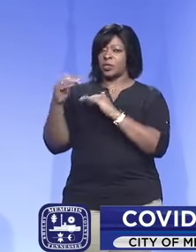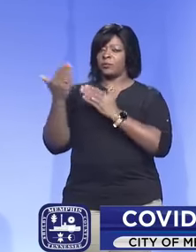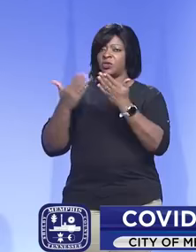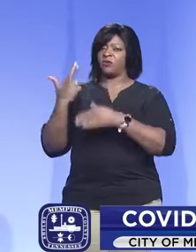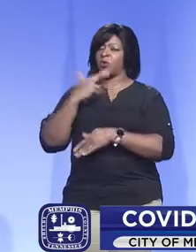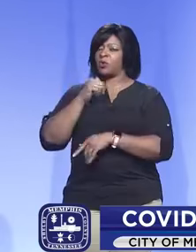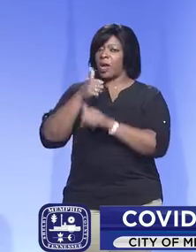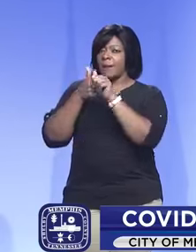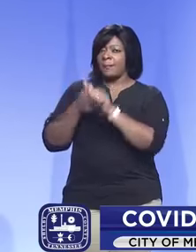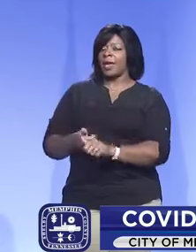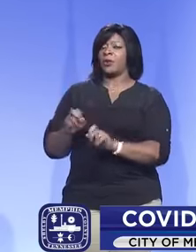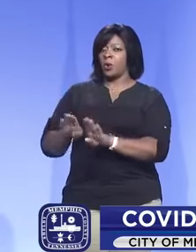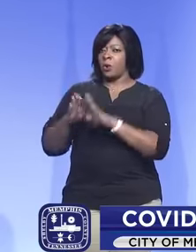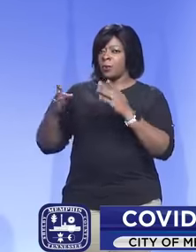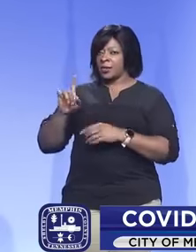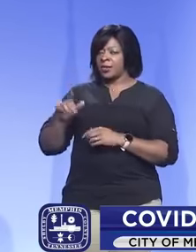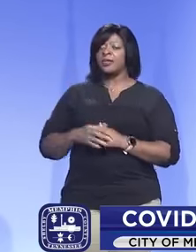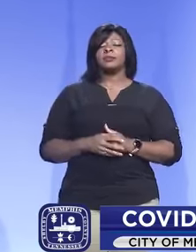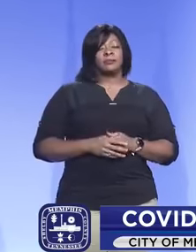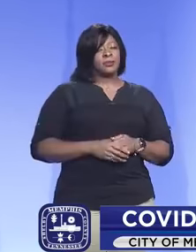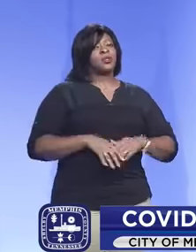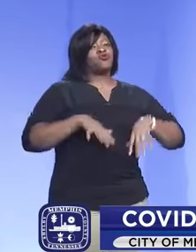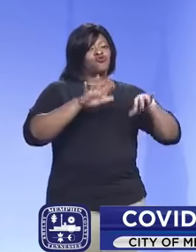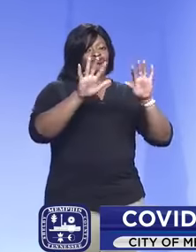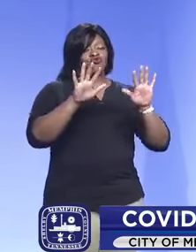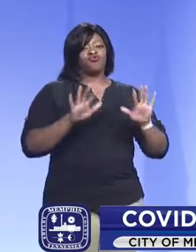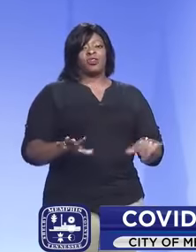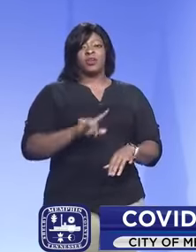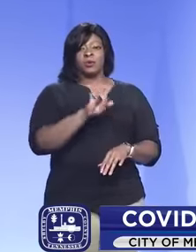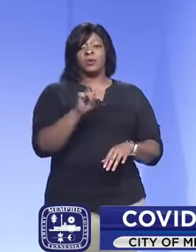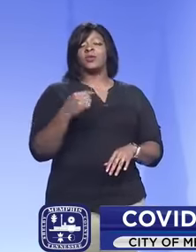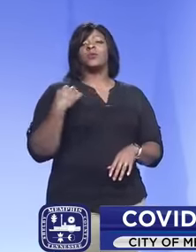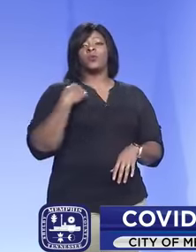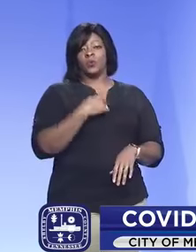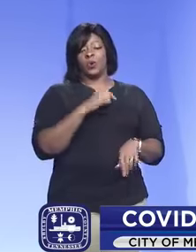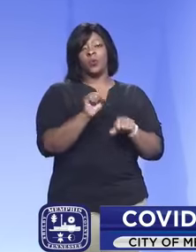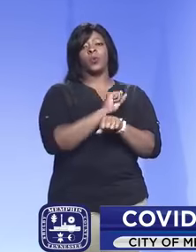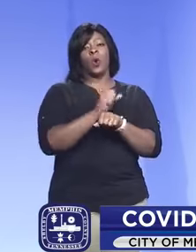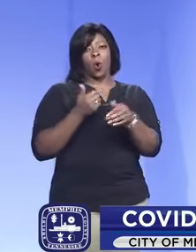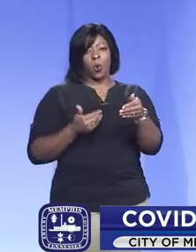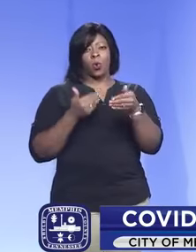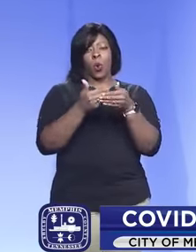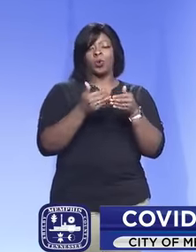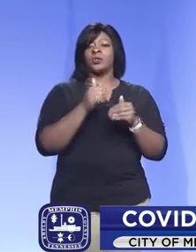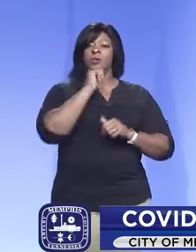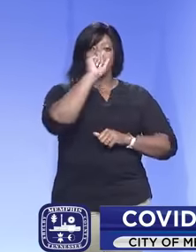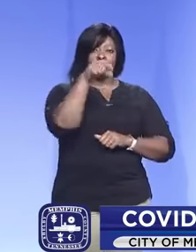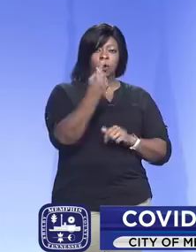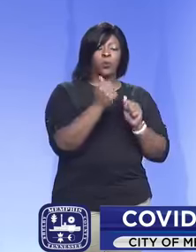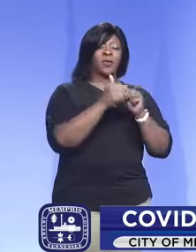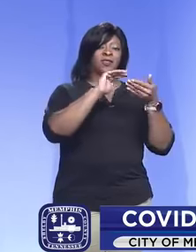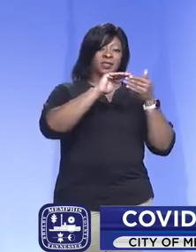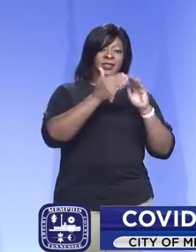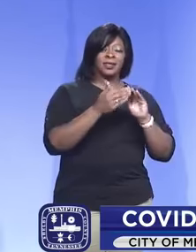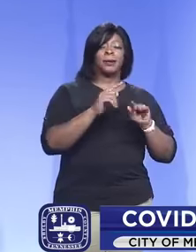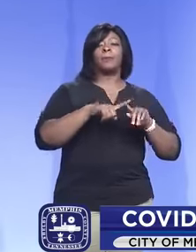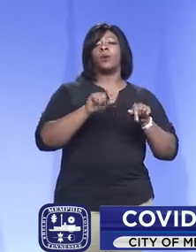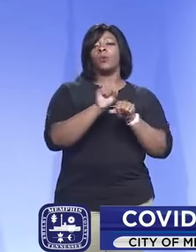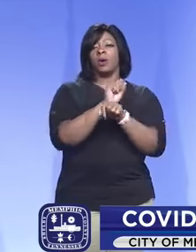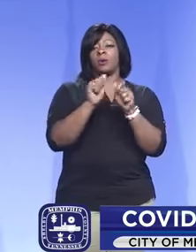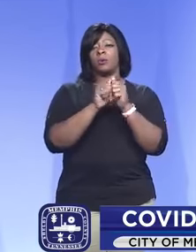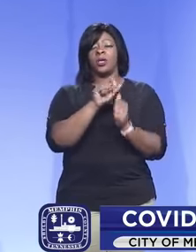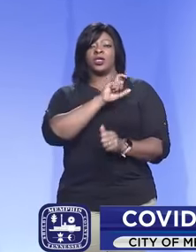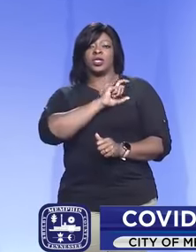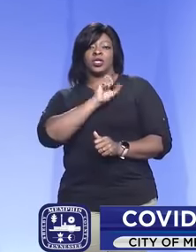service restaurants now reopening? So that's a really great question. We've actually been working very closely, not just with the city, but also with